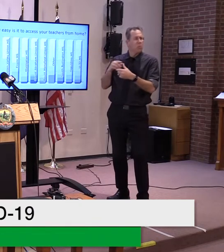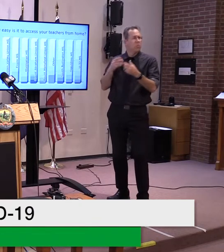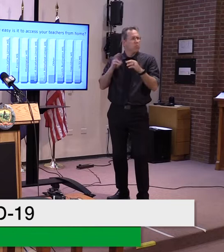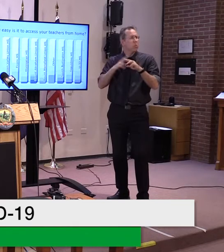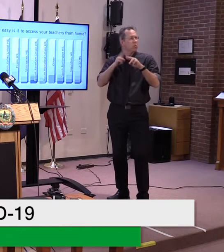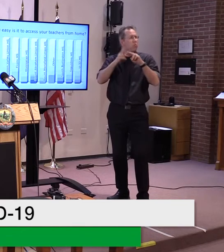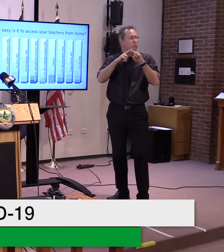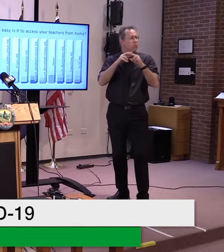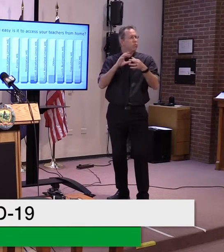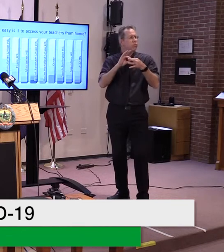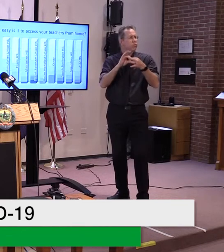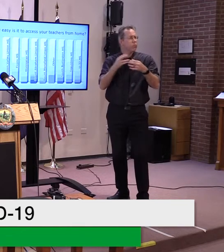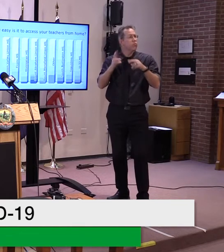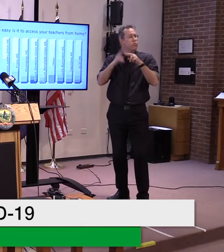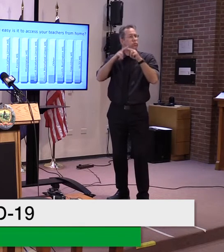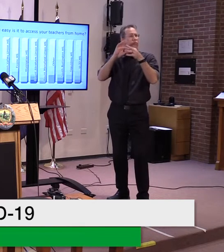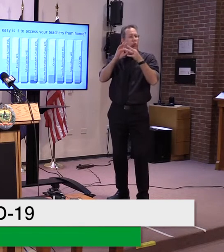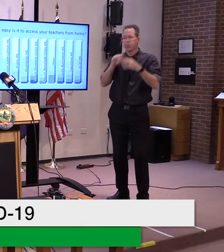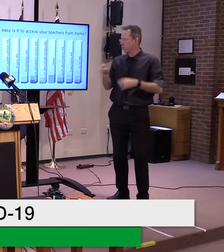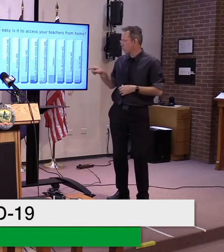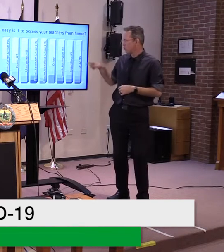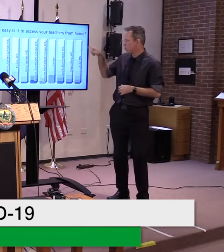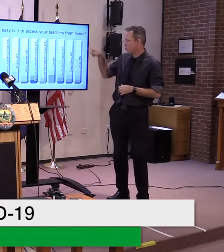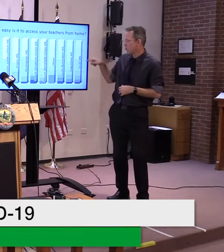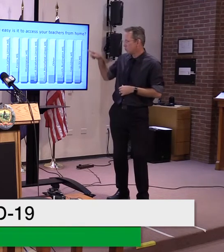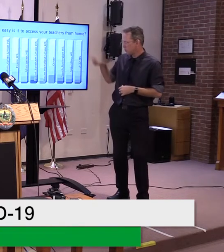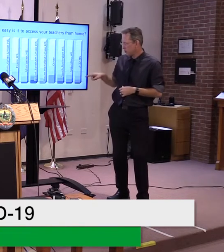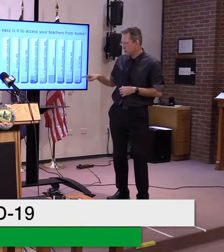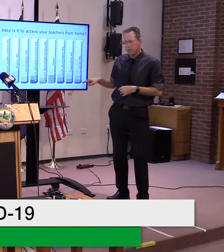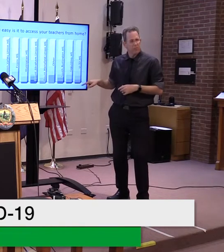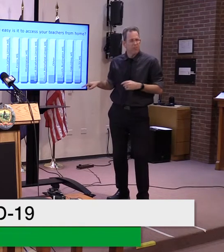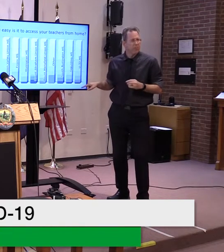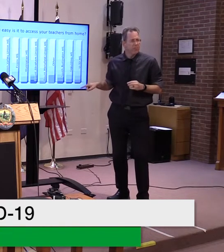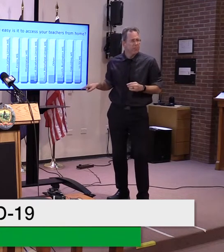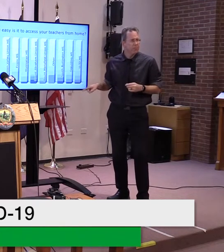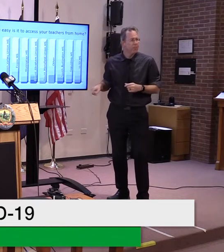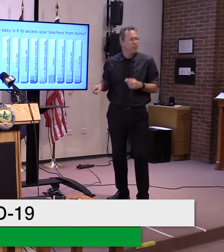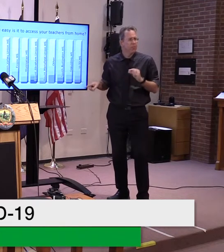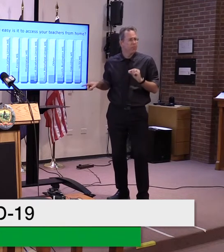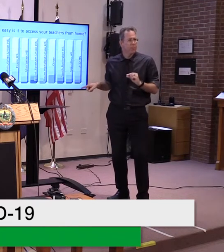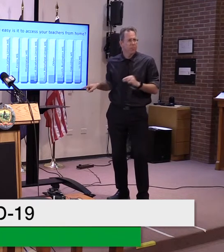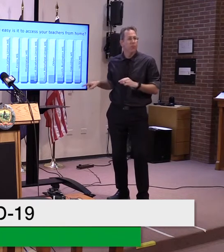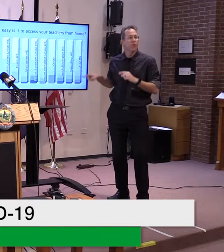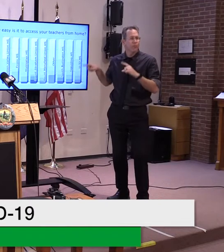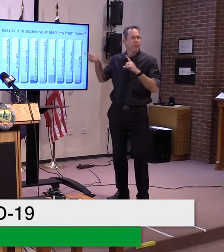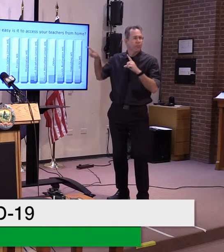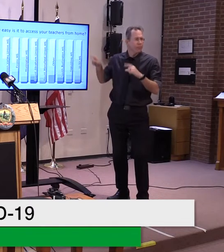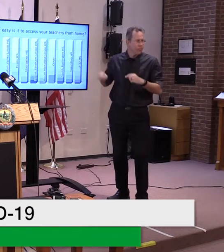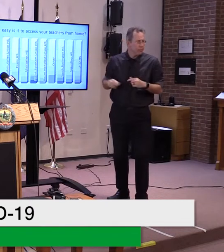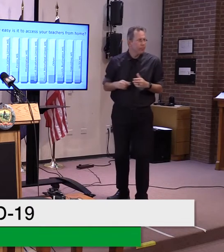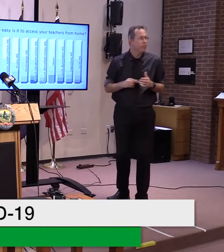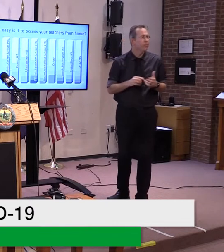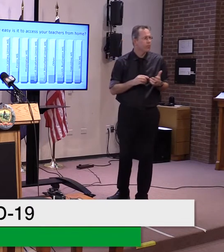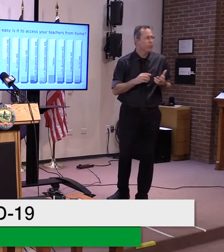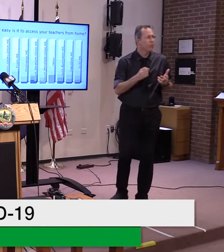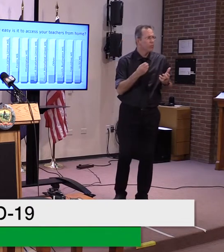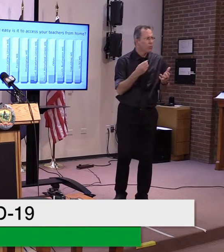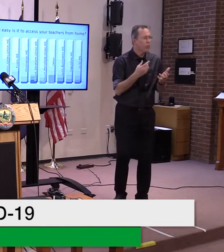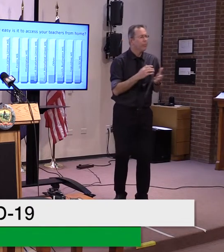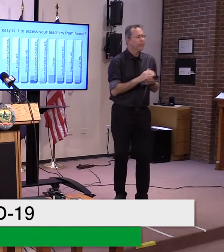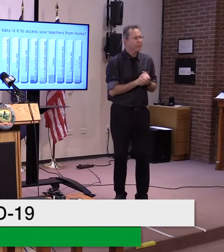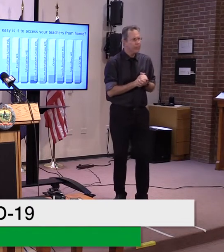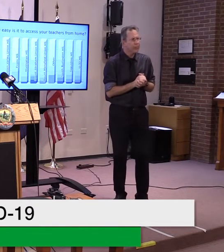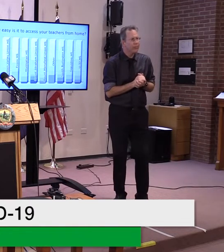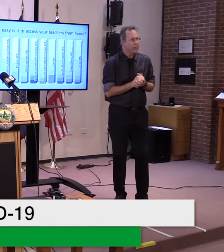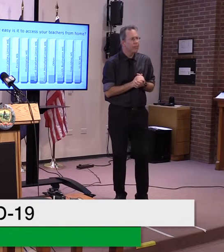some schools talk something great um some people have been answering staff and some really great students